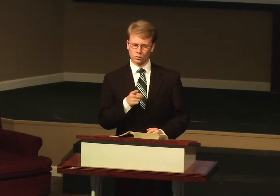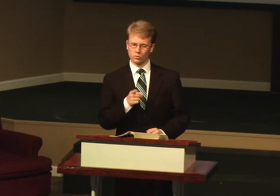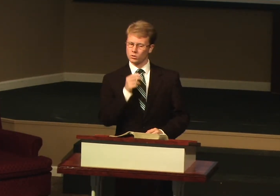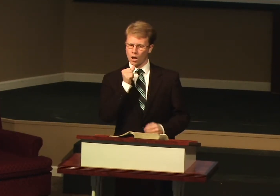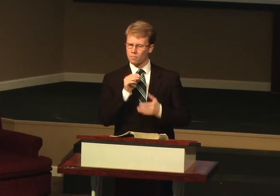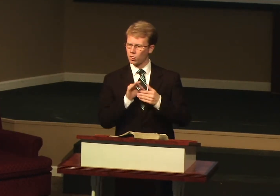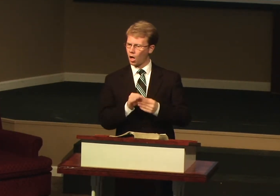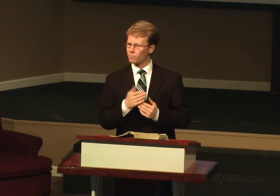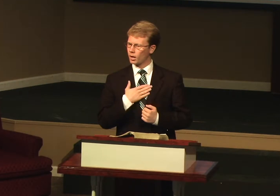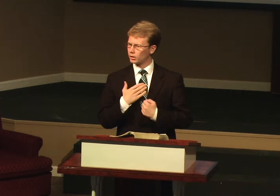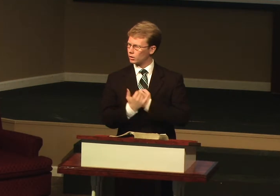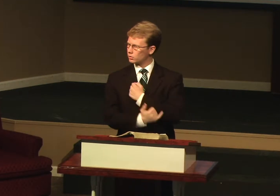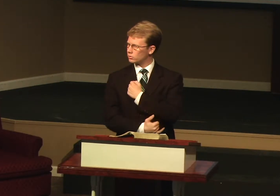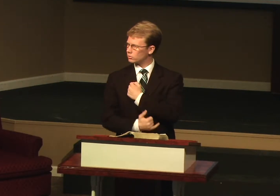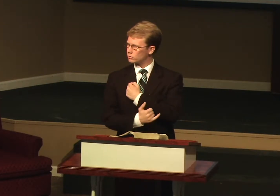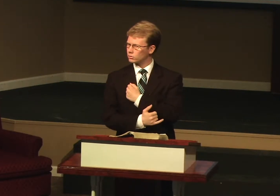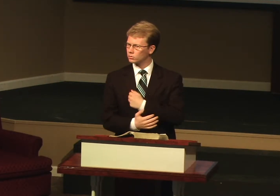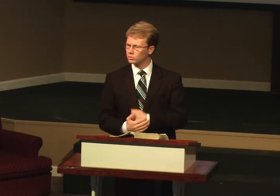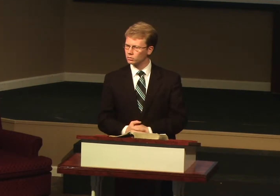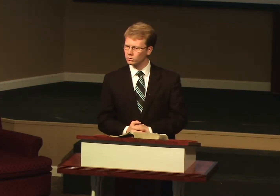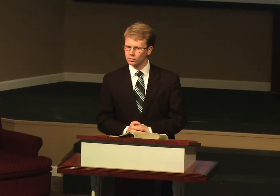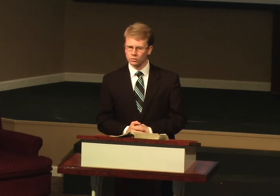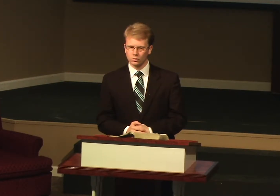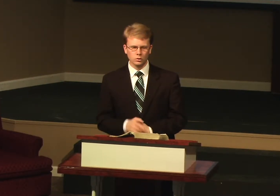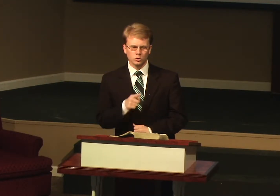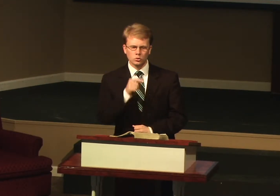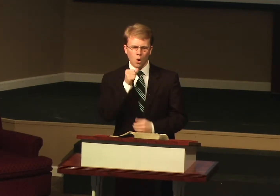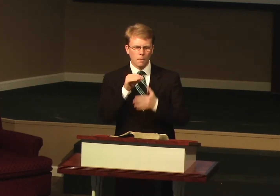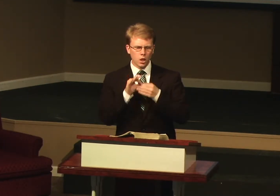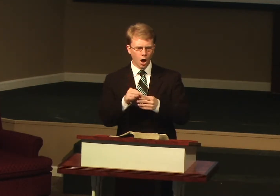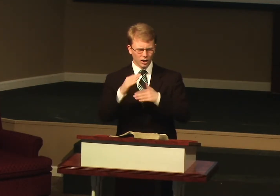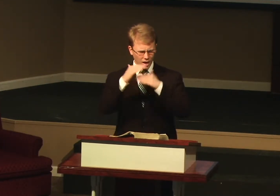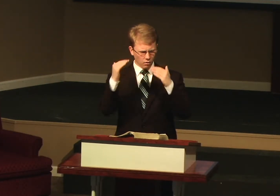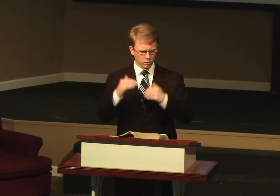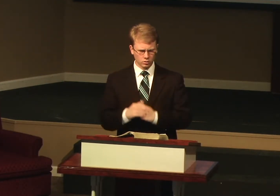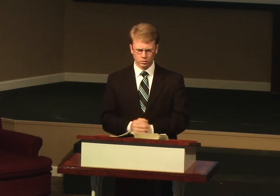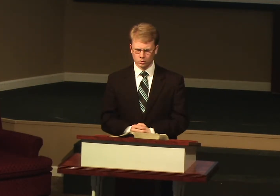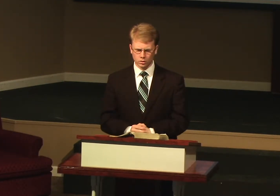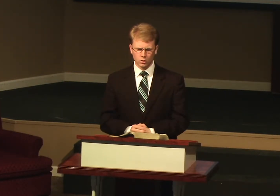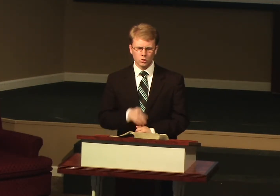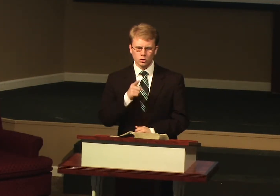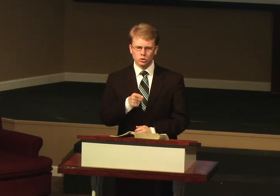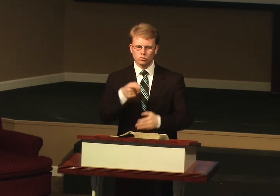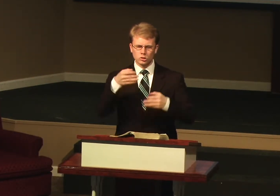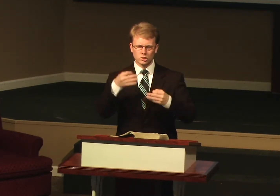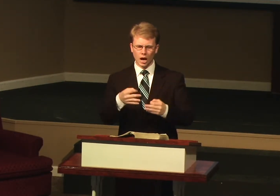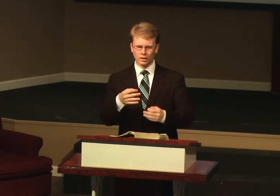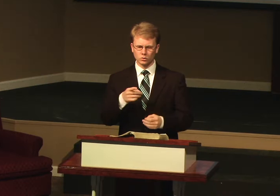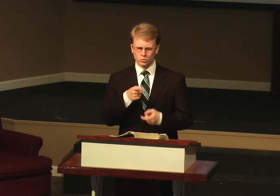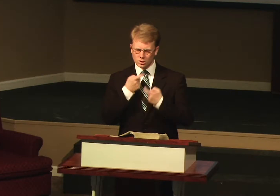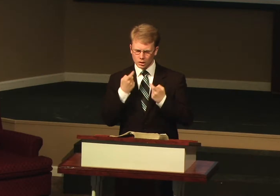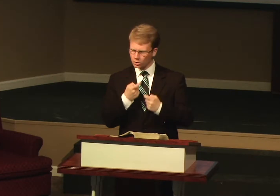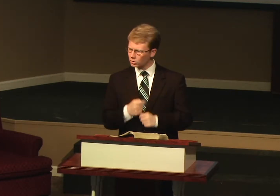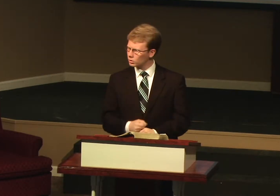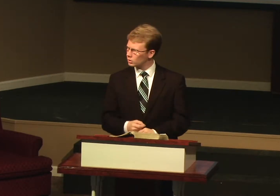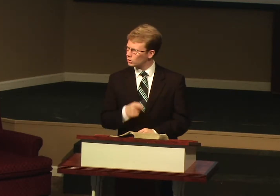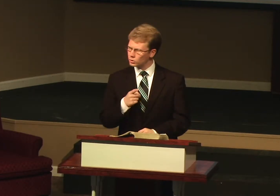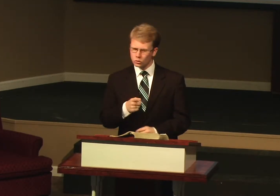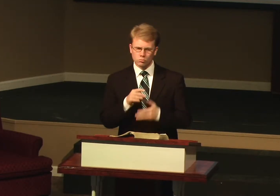entrance? No, you don't belong here, so no. You don't belong in heaven. No, you can't